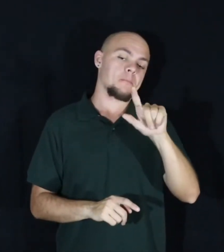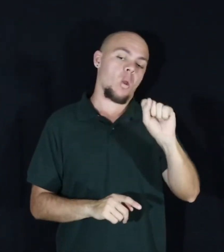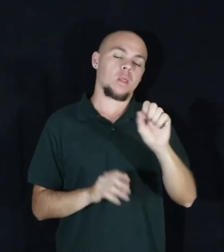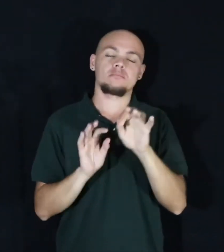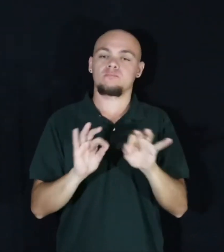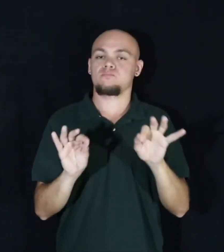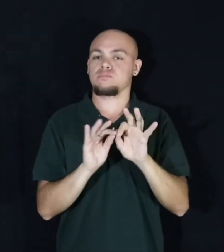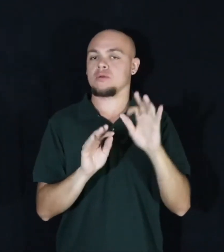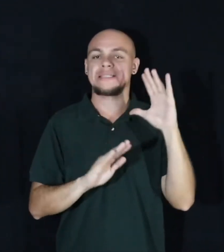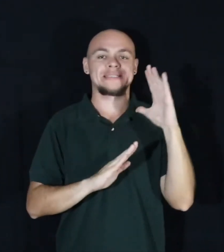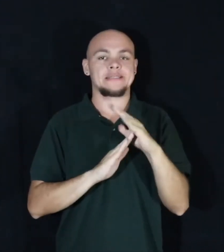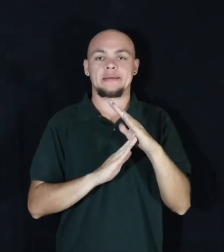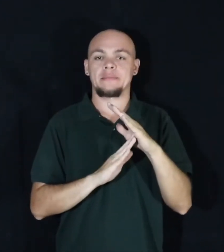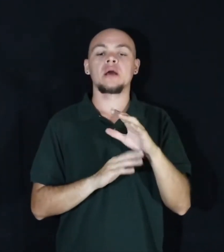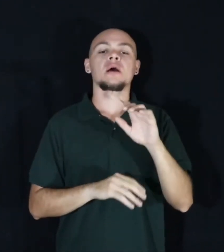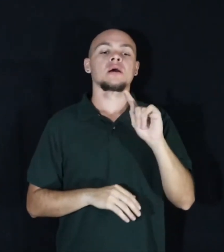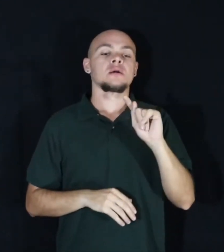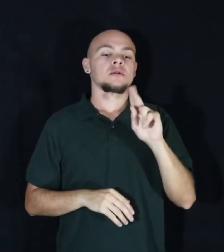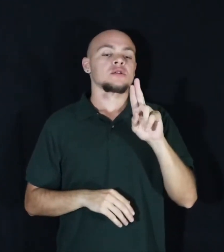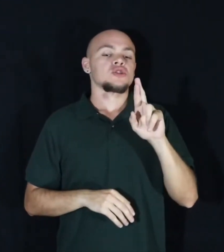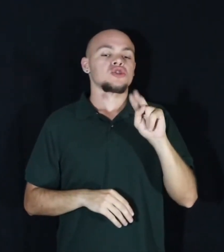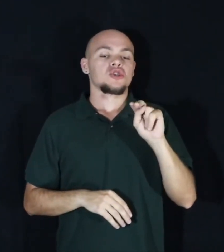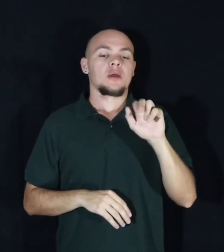of genius, Terman identified